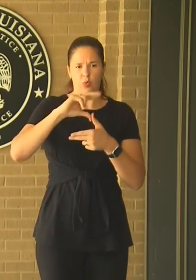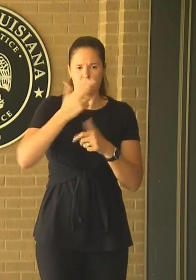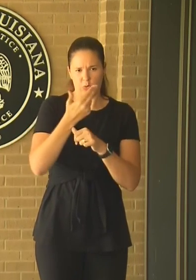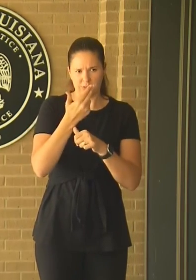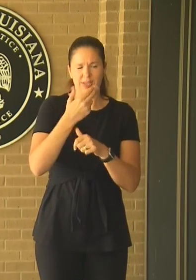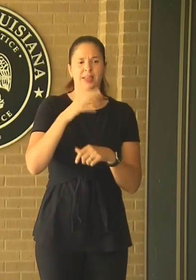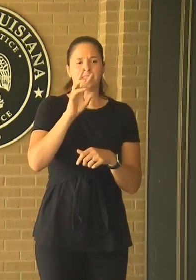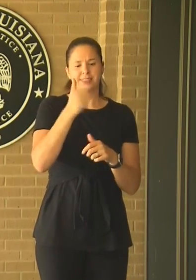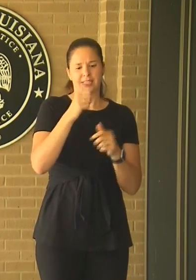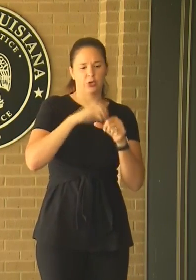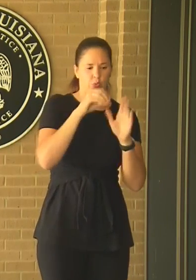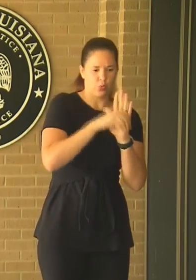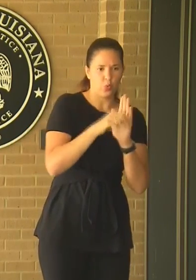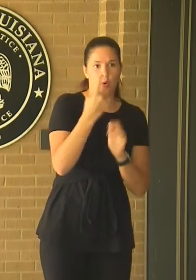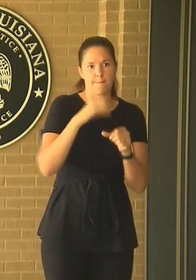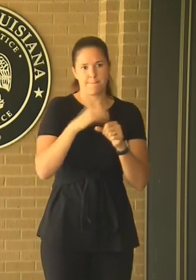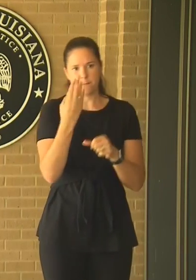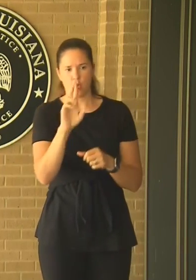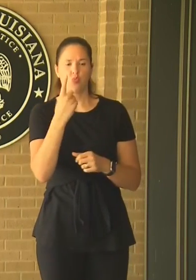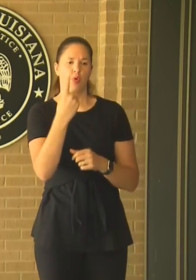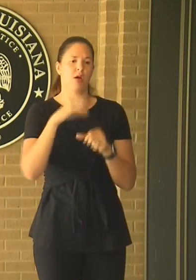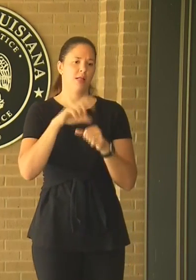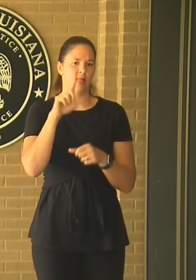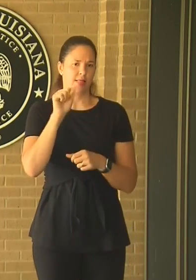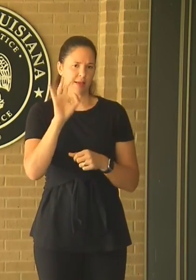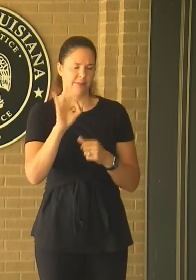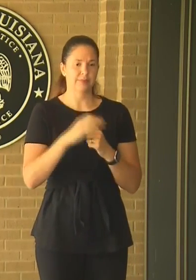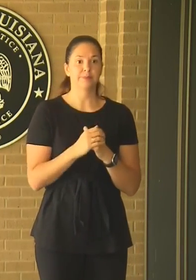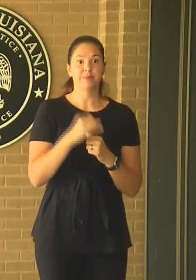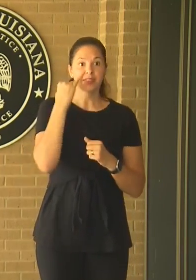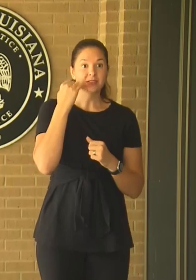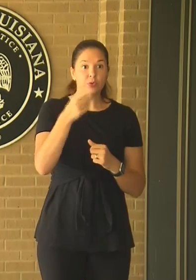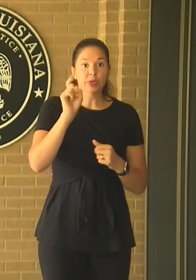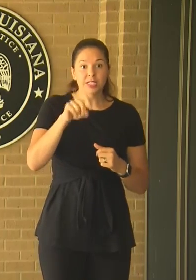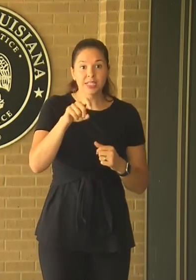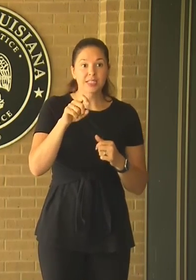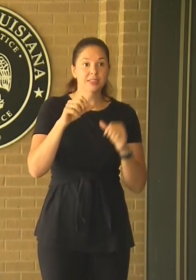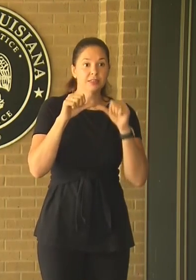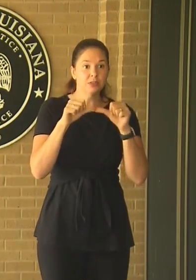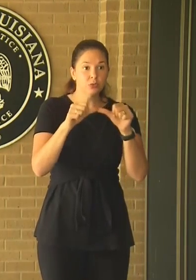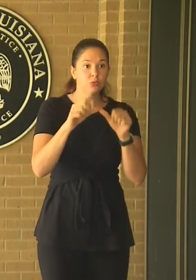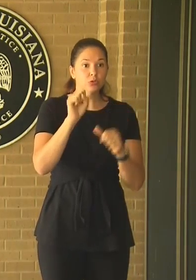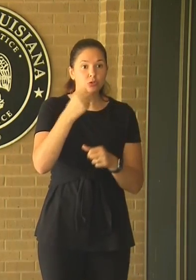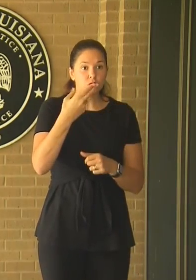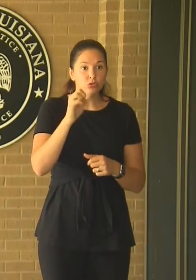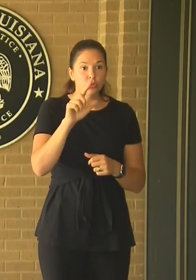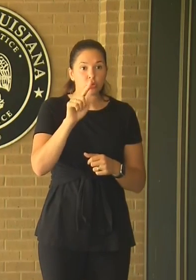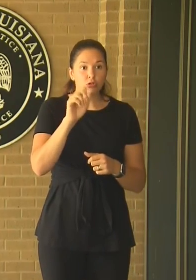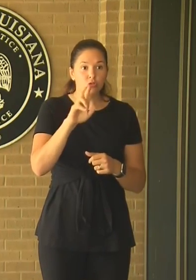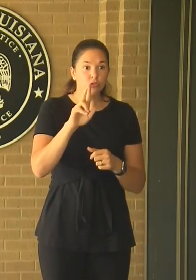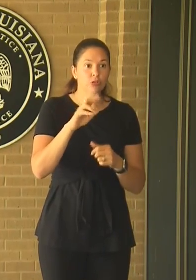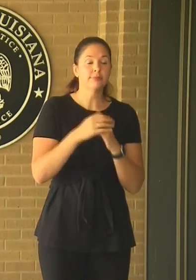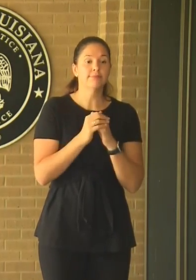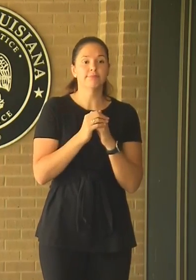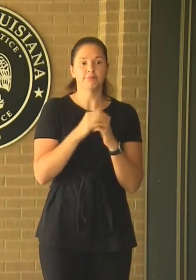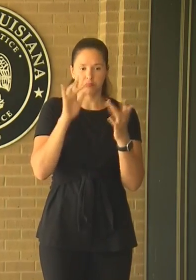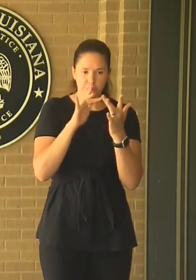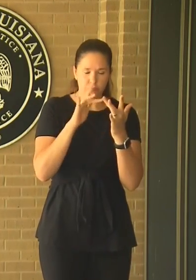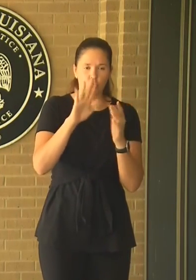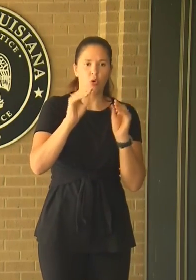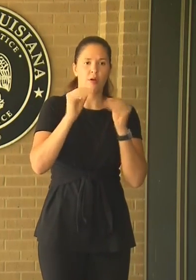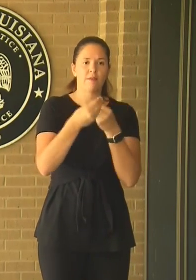Orleans, one in Baton Rouge, and one in Lafayette. If you need continued sheltering, please contact your